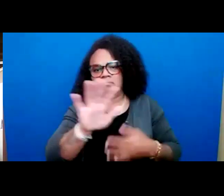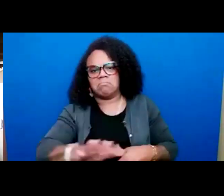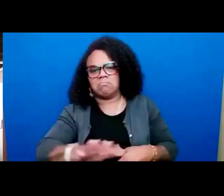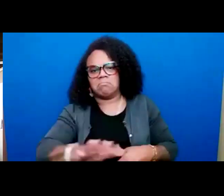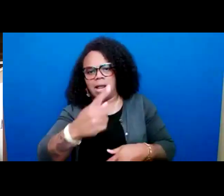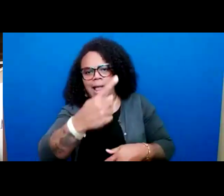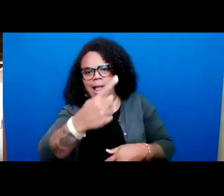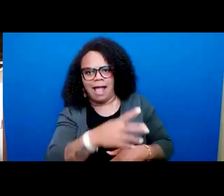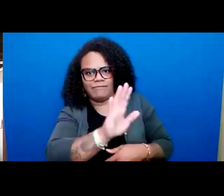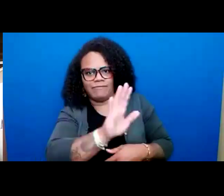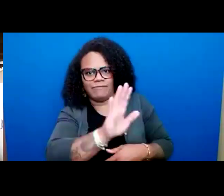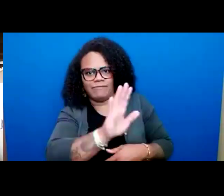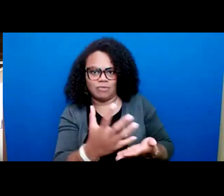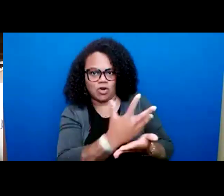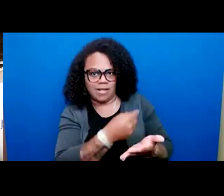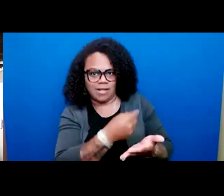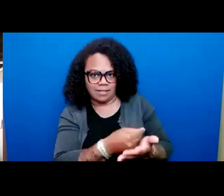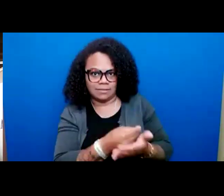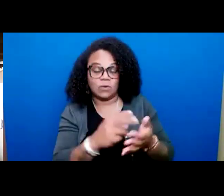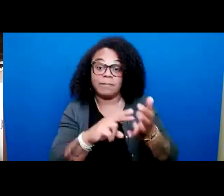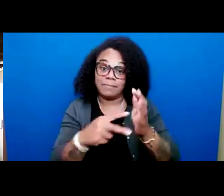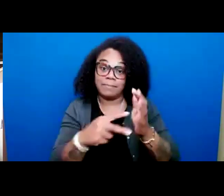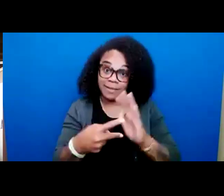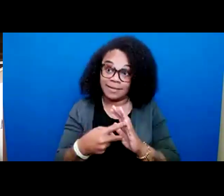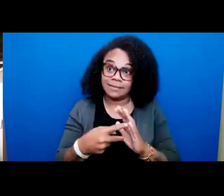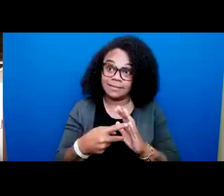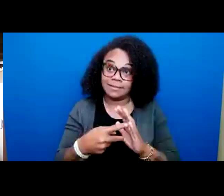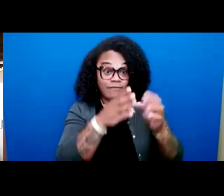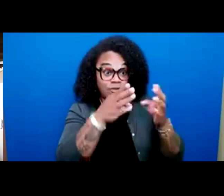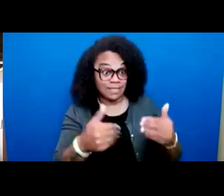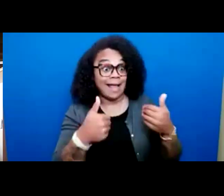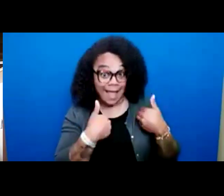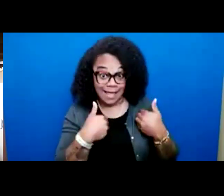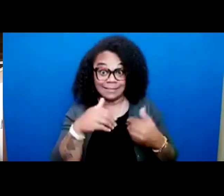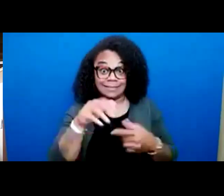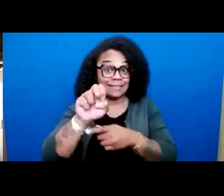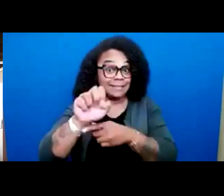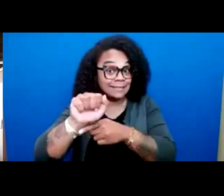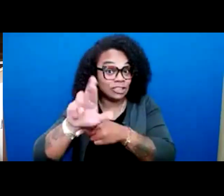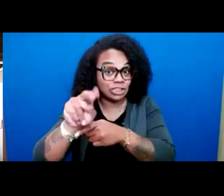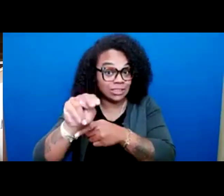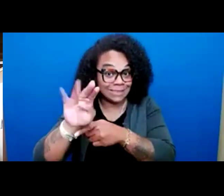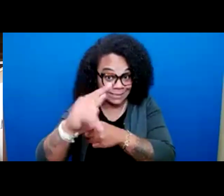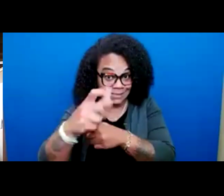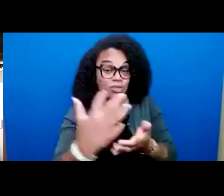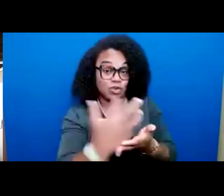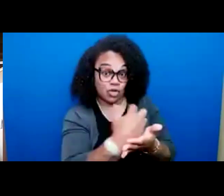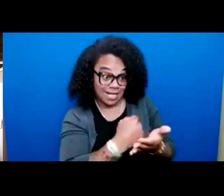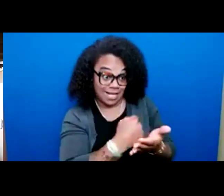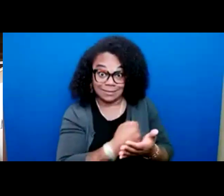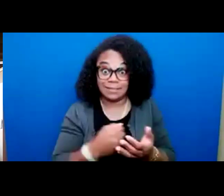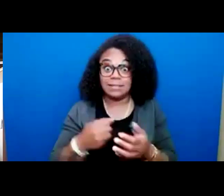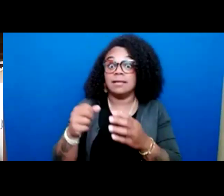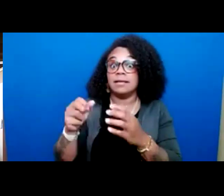And so as a result, when a person has earnings, even with the reduced SSI check, the earnings and the